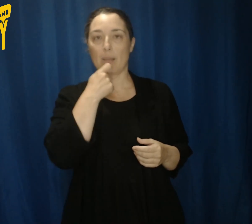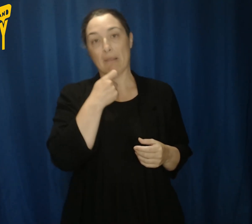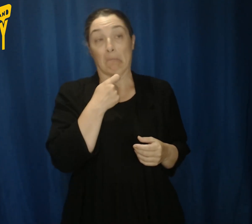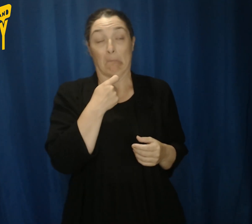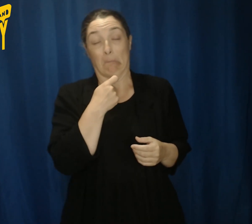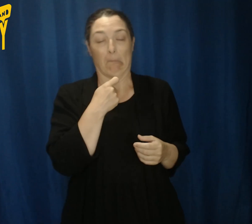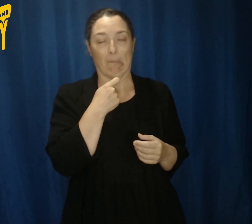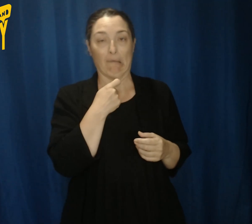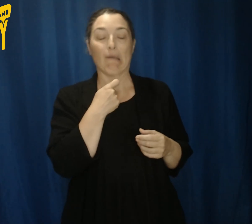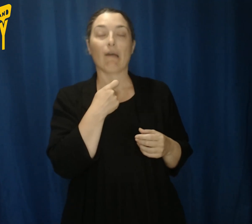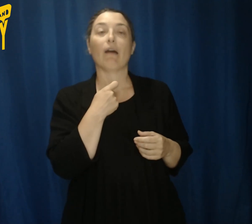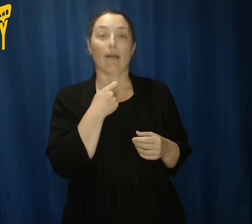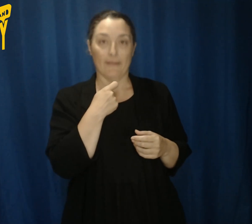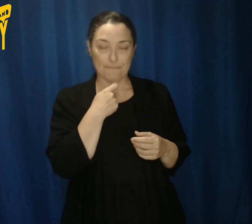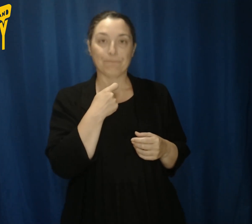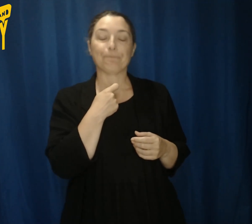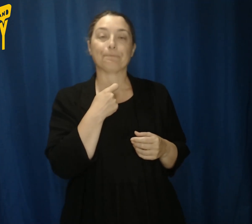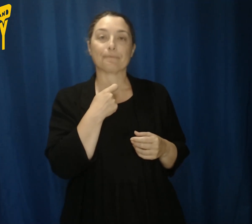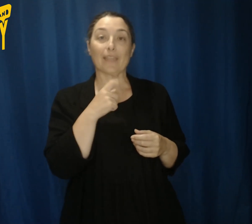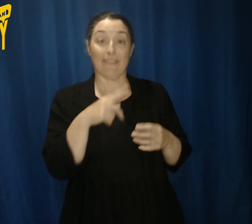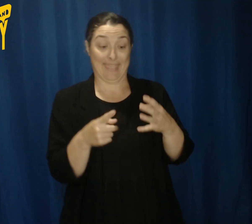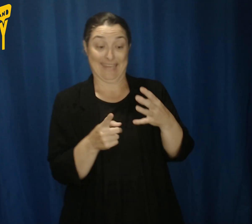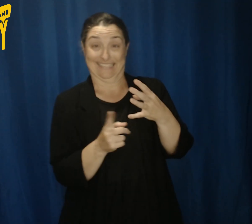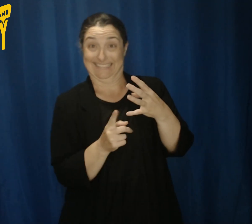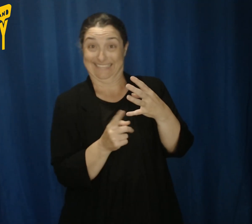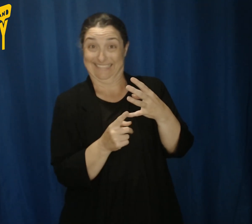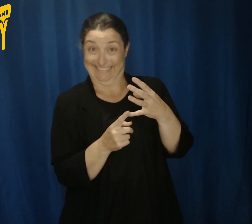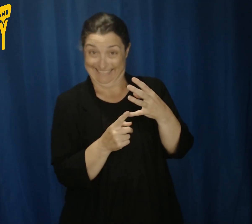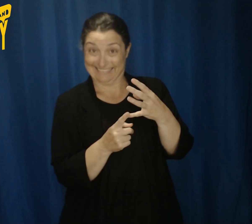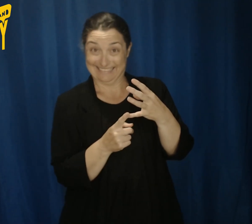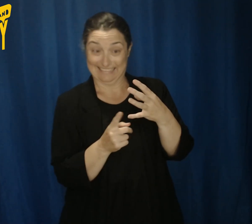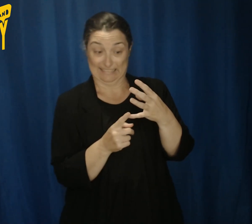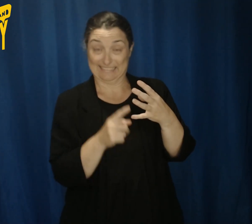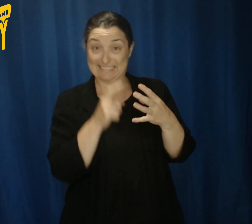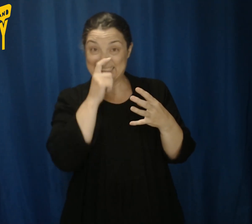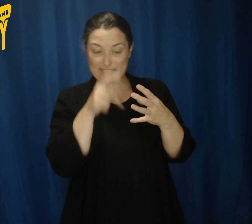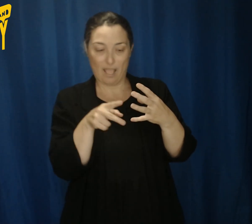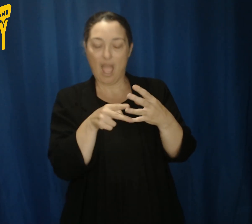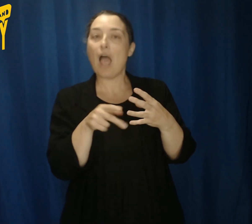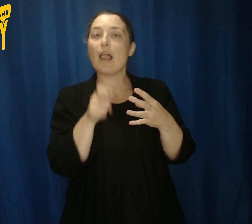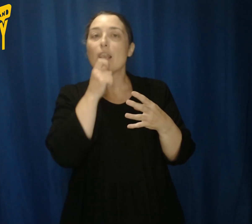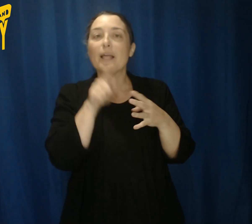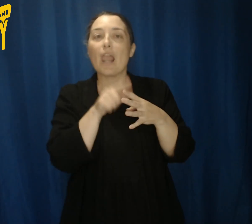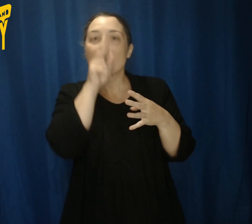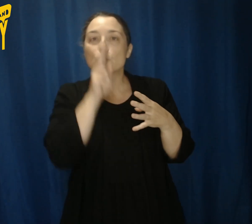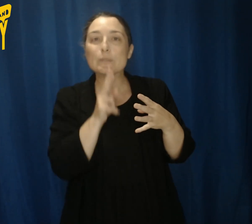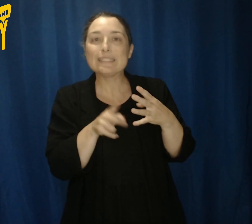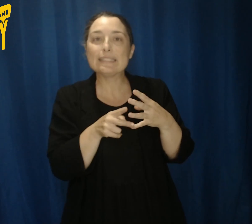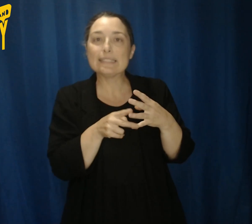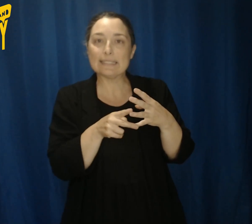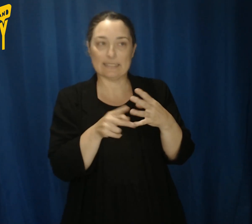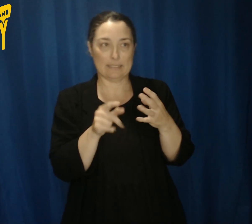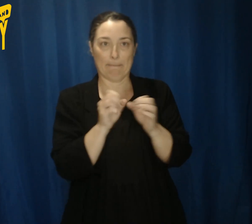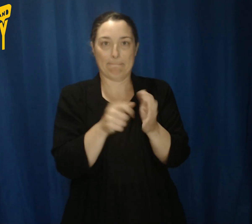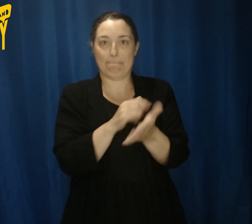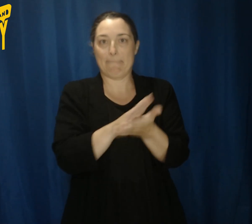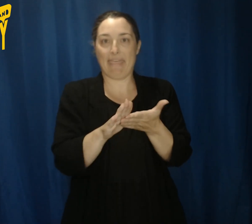2 sisters born, and that was fabulous because the next one under me is like a twin. I don't remember Beth never being there, my sister. They're